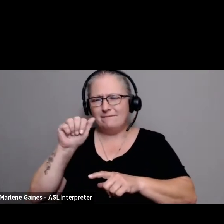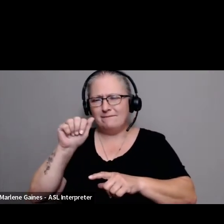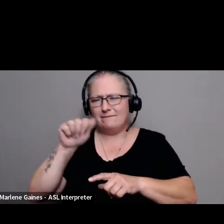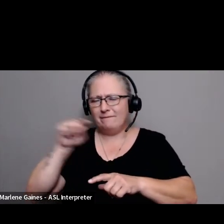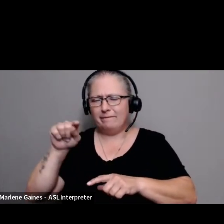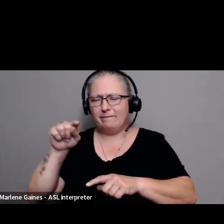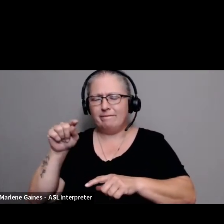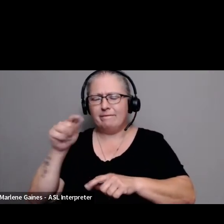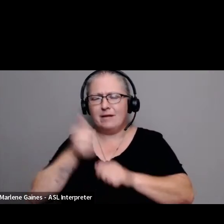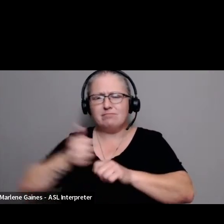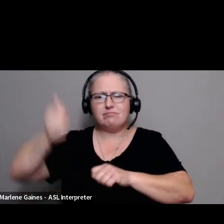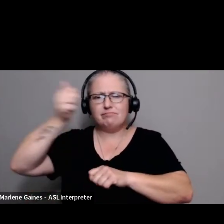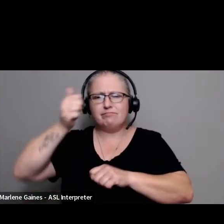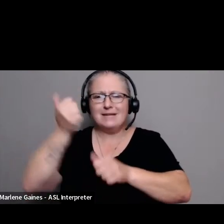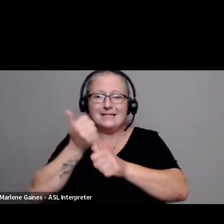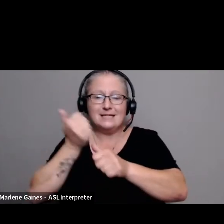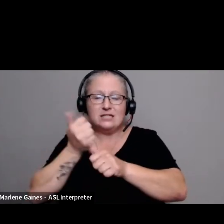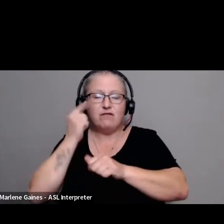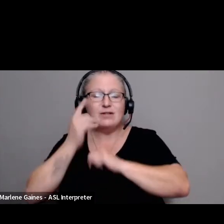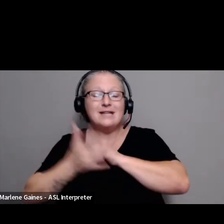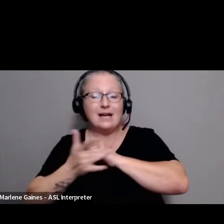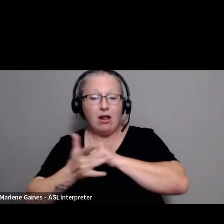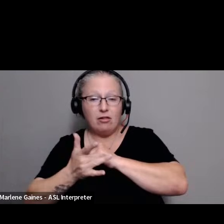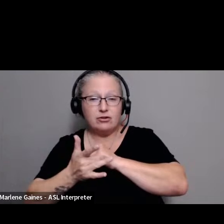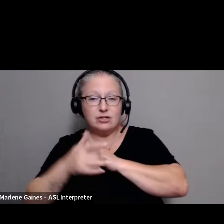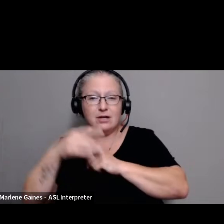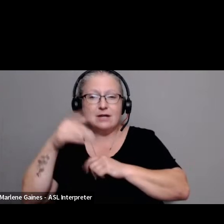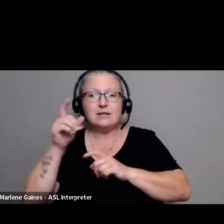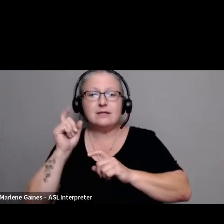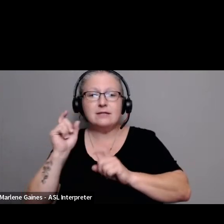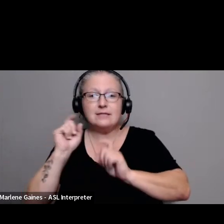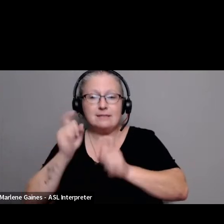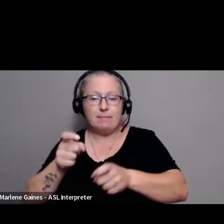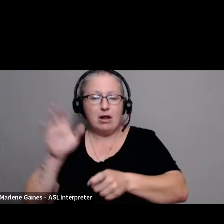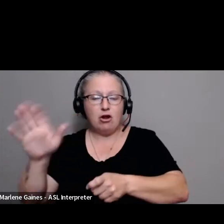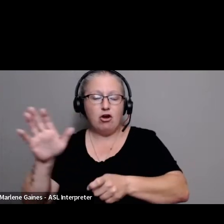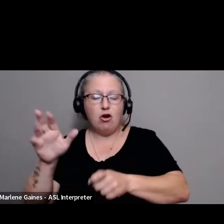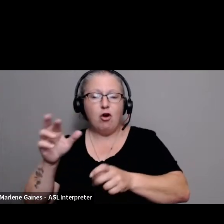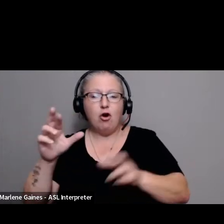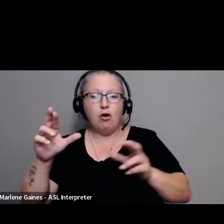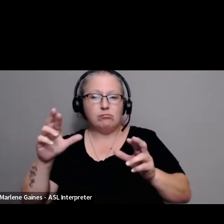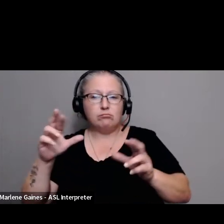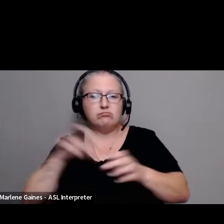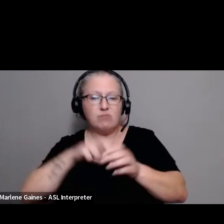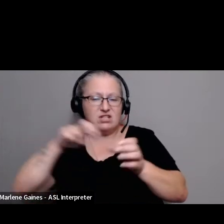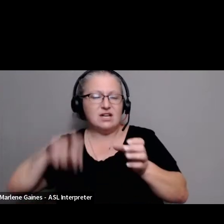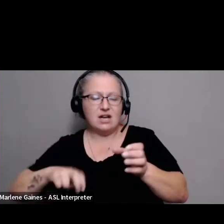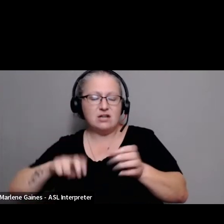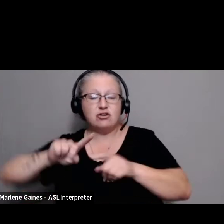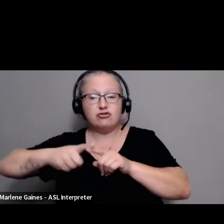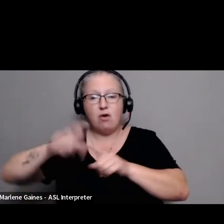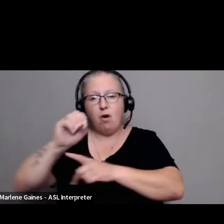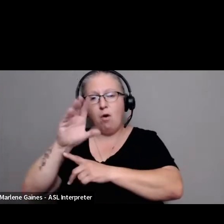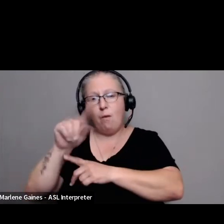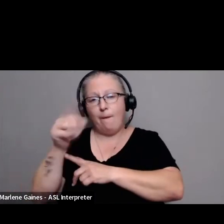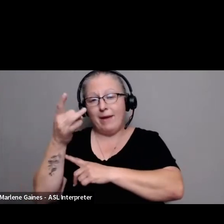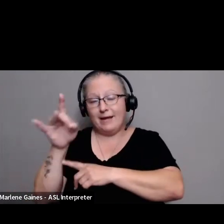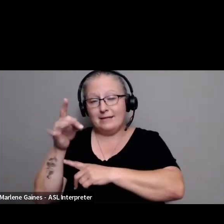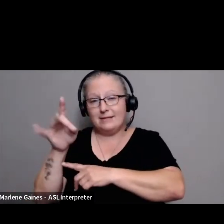Executive Assistant of Technology, has submitted her resignation effective October